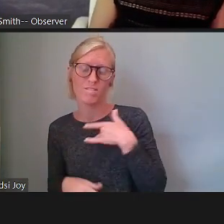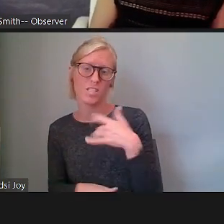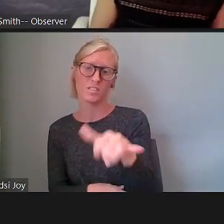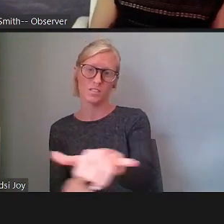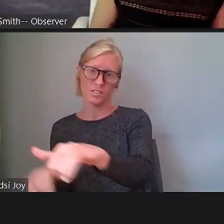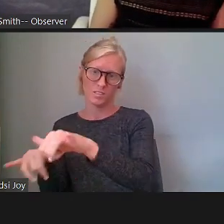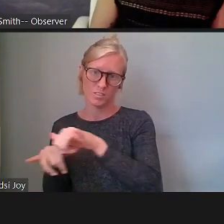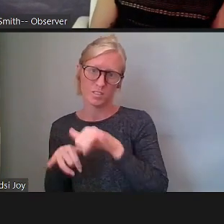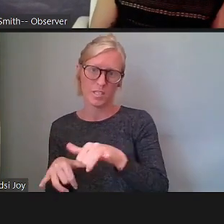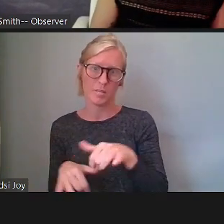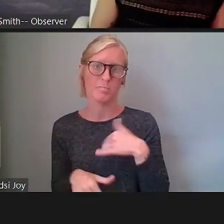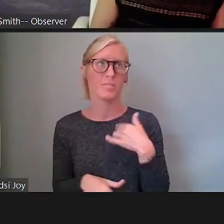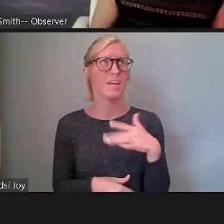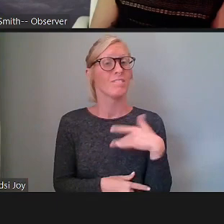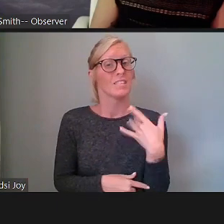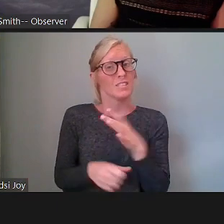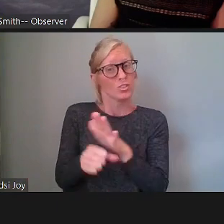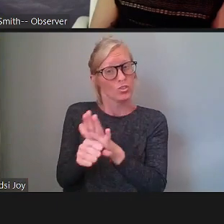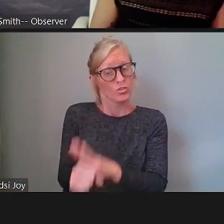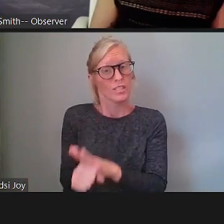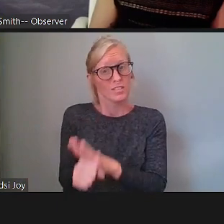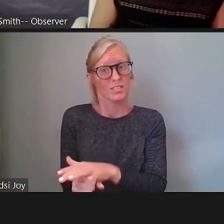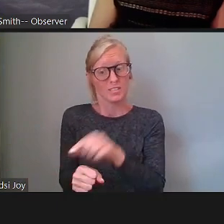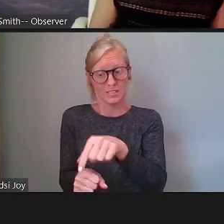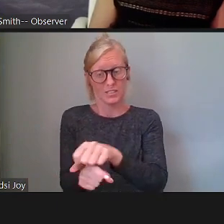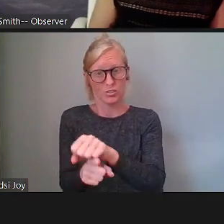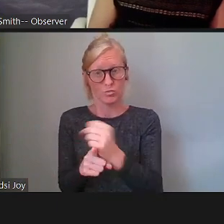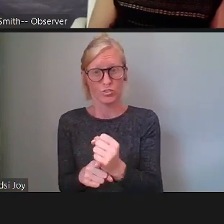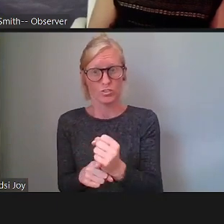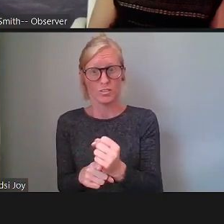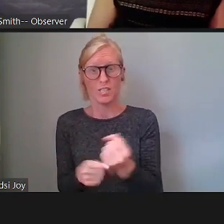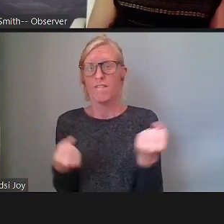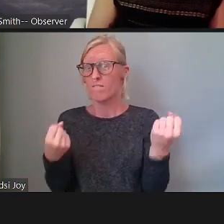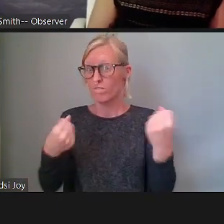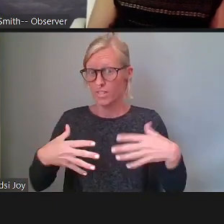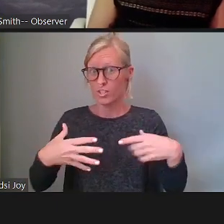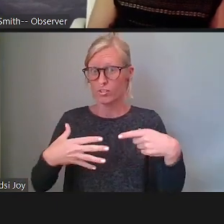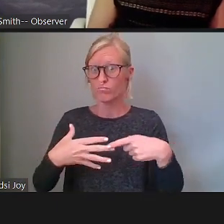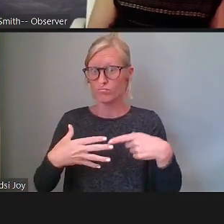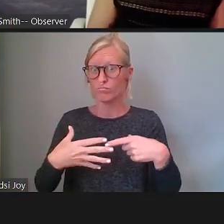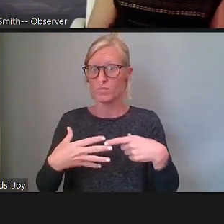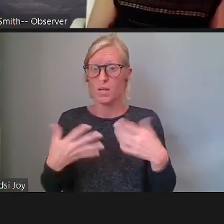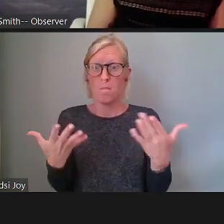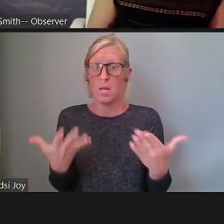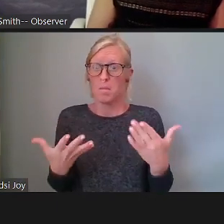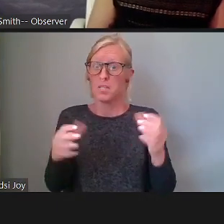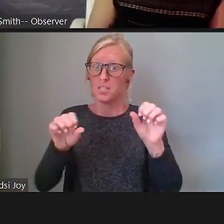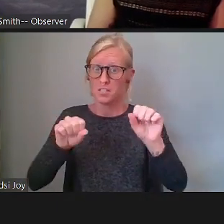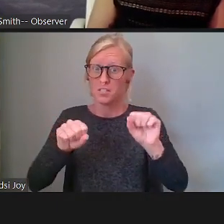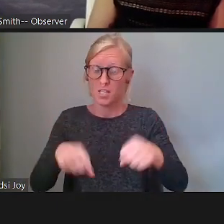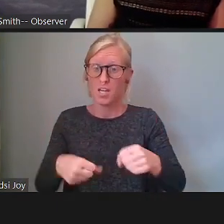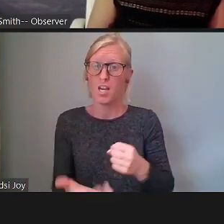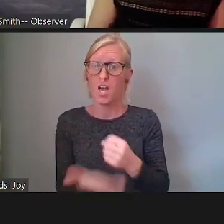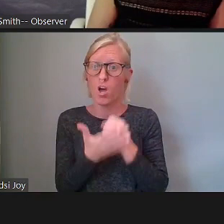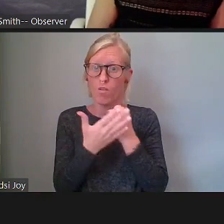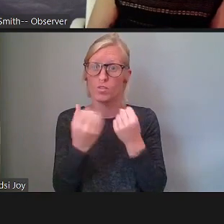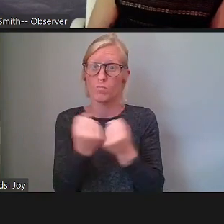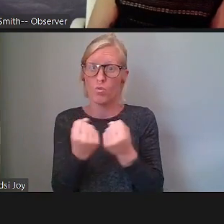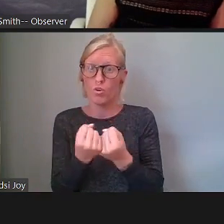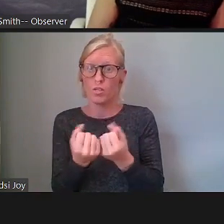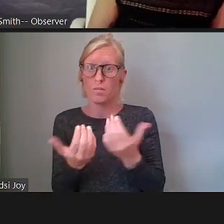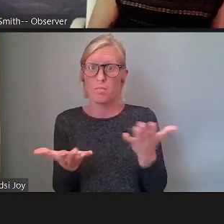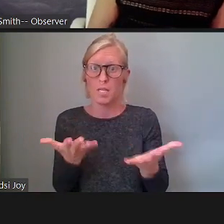And feeling stressed in this situation, a little bit like fear, can sometimes be helpful. It's probably keeping